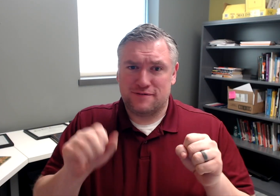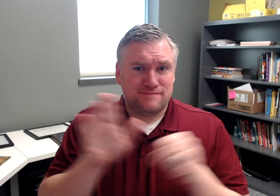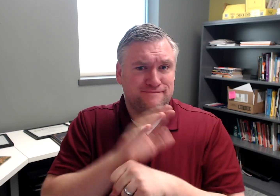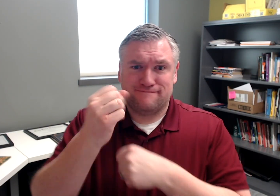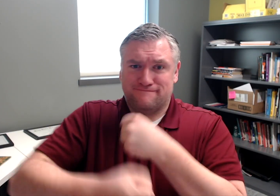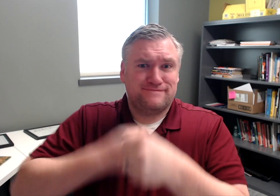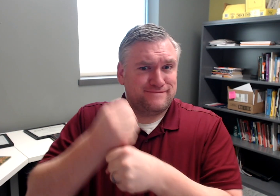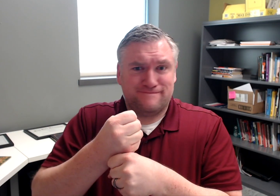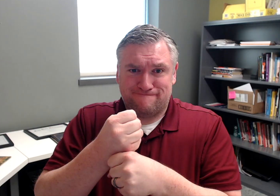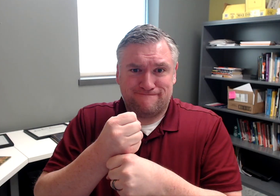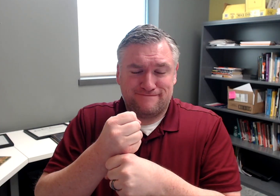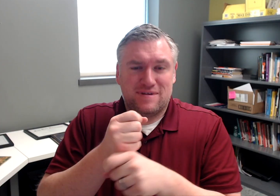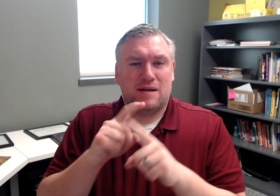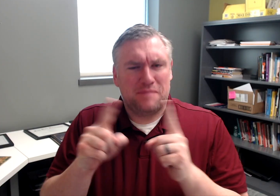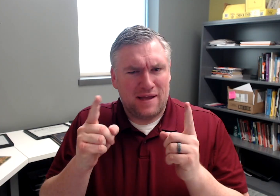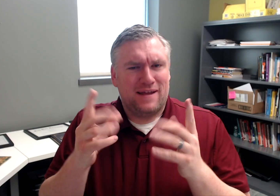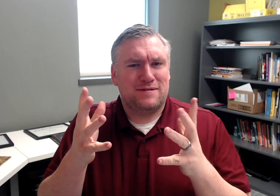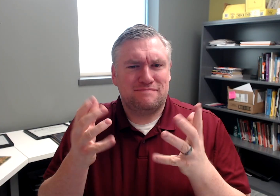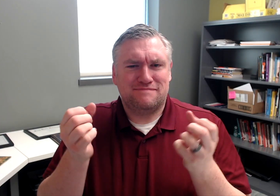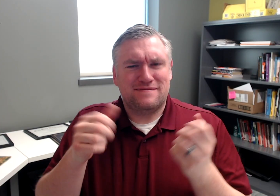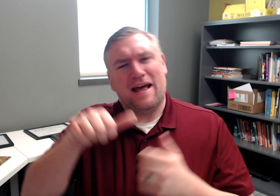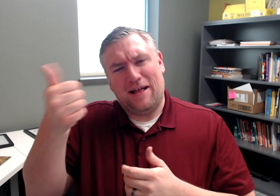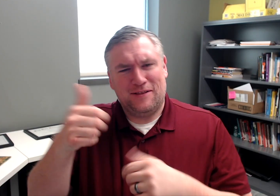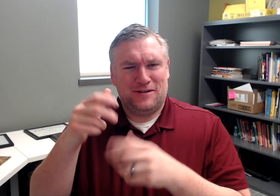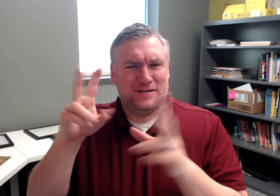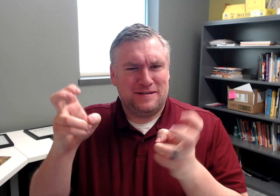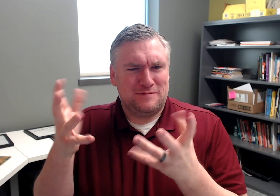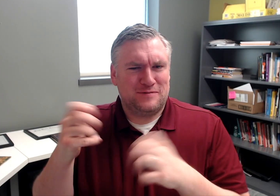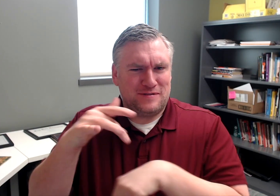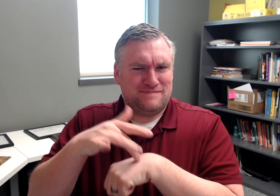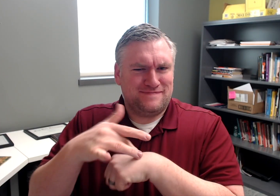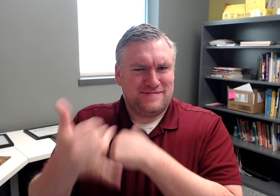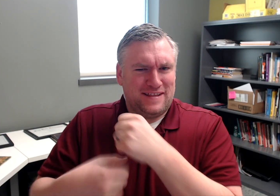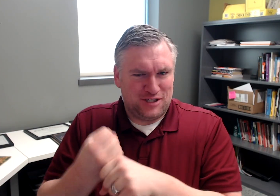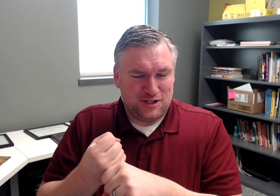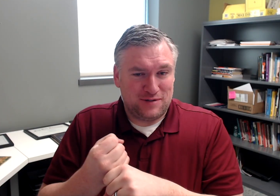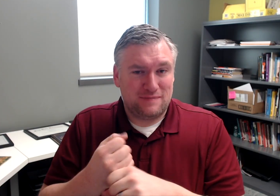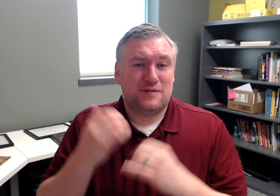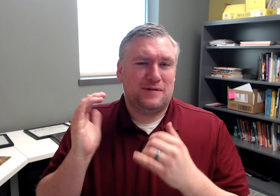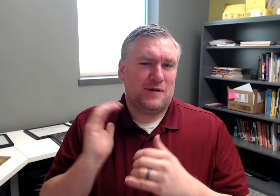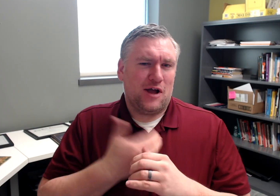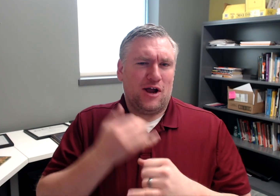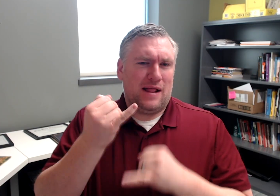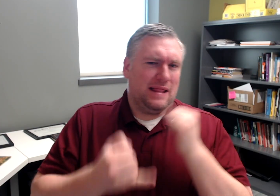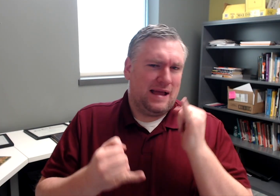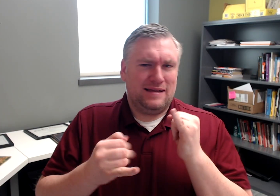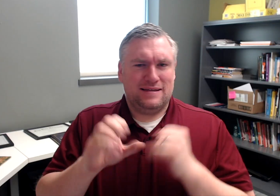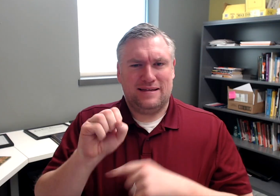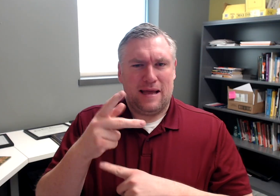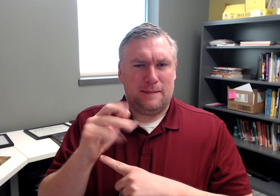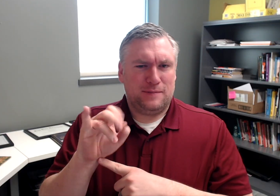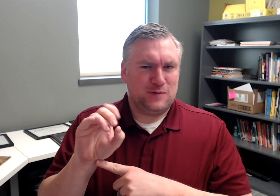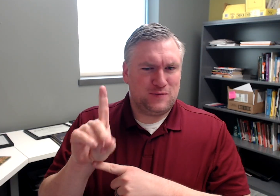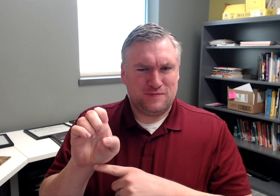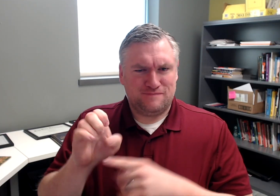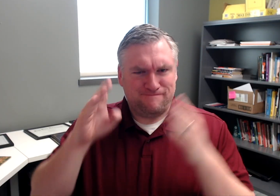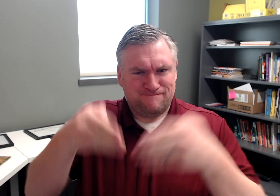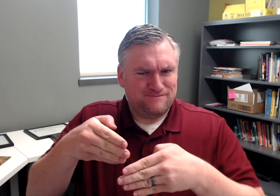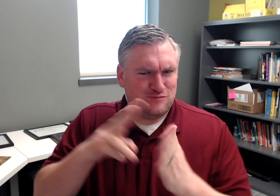really, reading could be a full year's worth of topics, but there are other topics that I want to touch on this year. So, this is our last